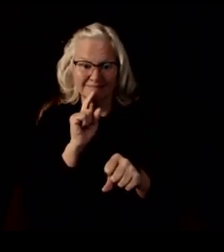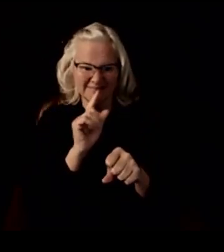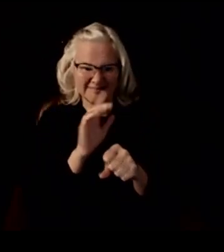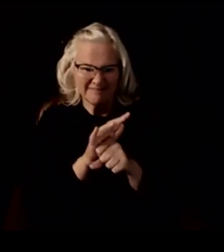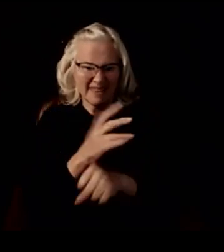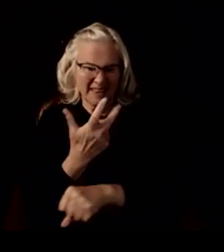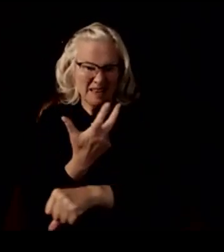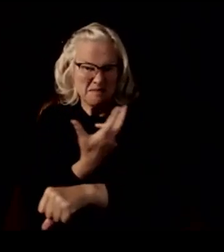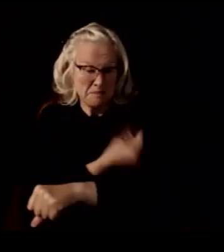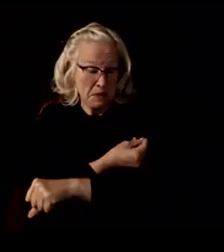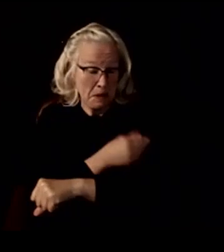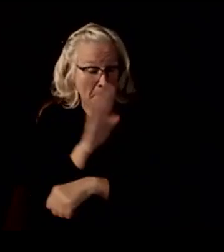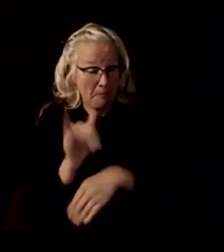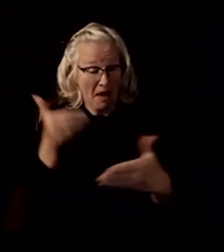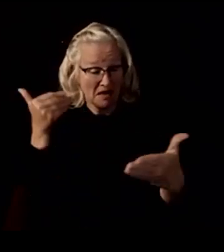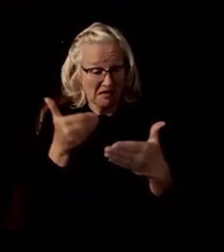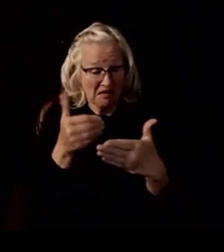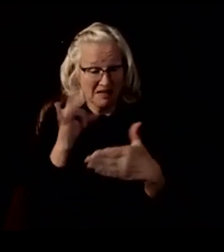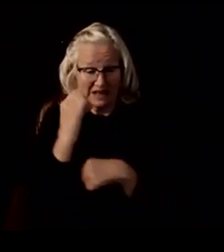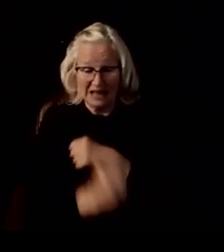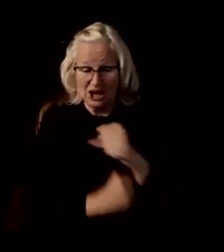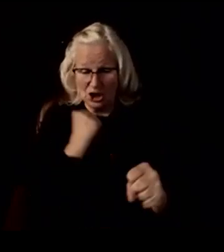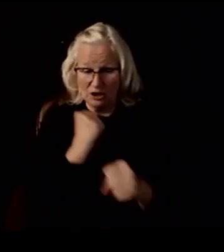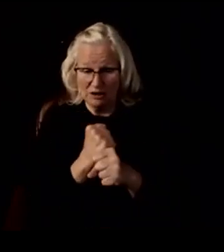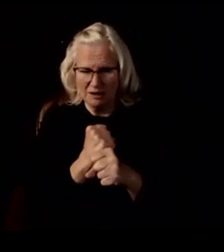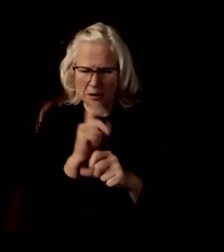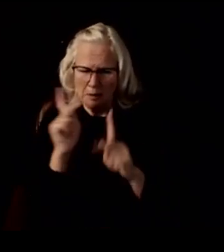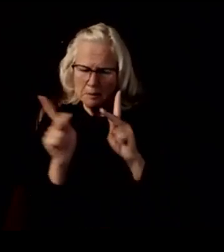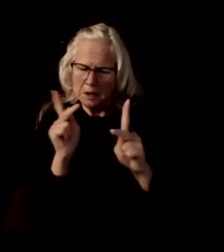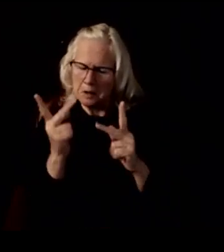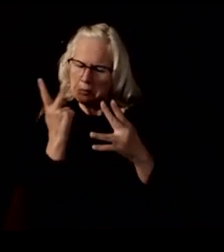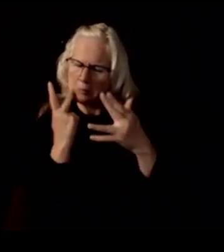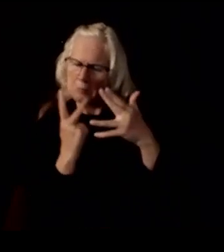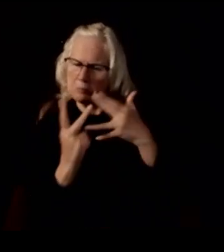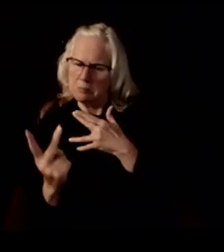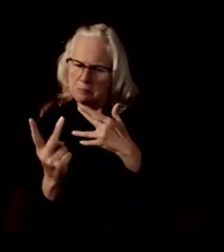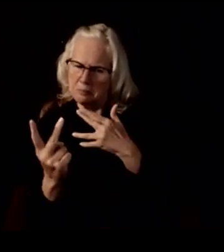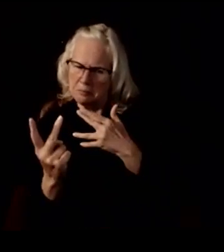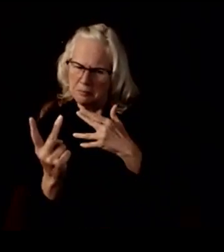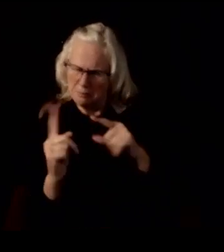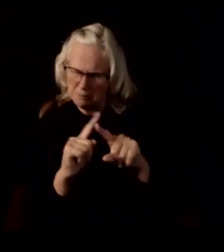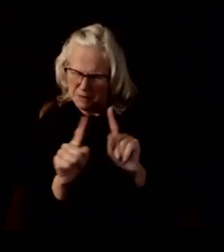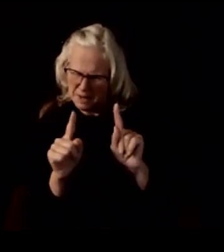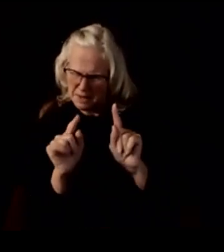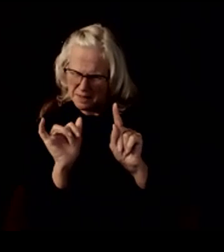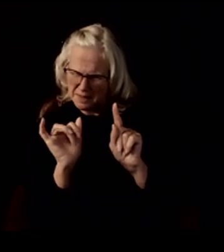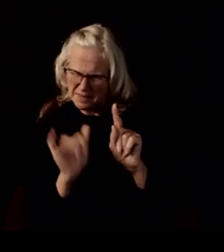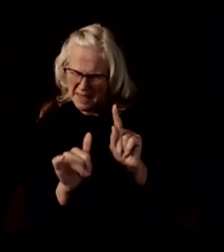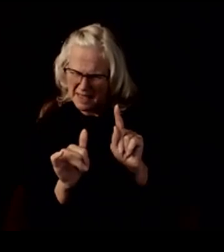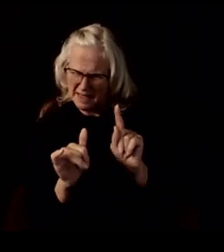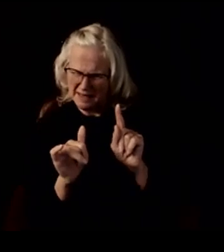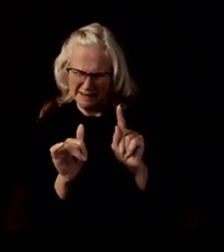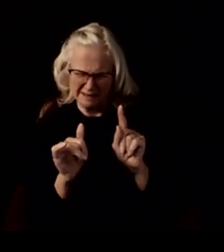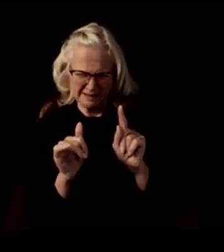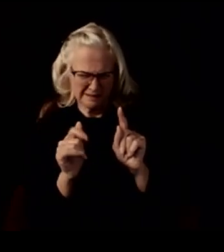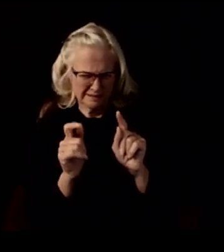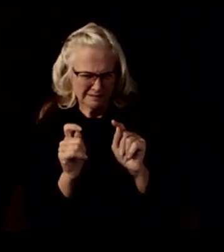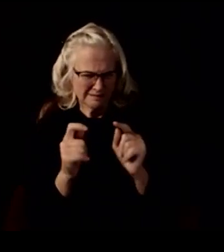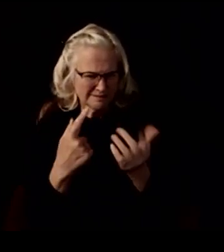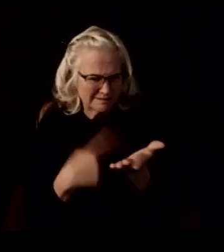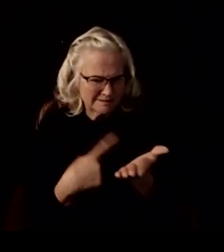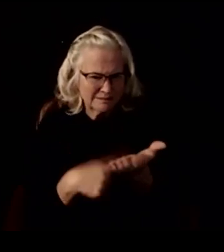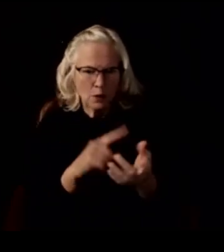that prediction over the course of the pandemic. But that kind of accelerates the discussion about when and if we get a vaccine, who's going to get it. And you